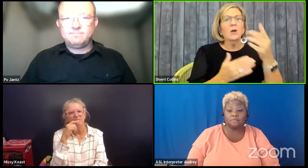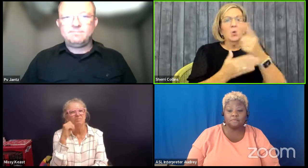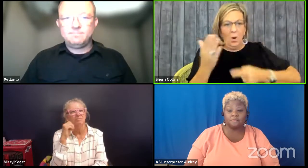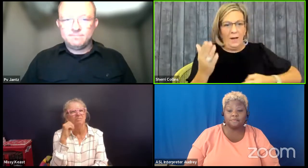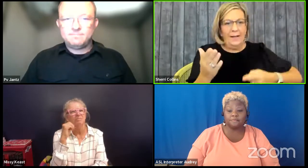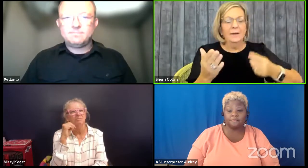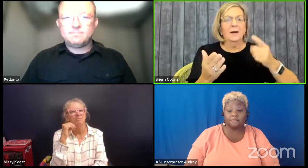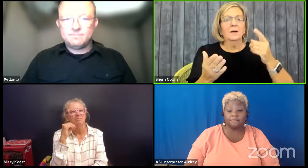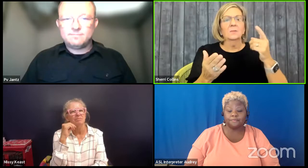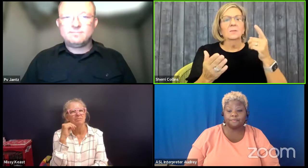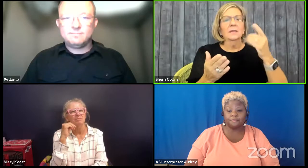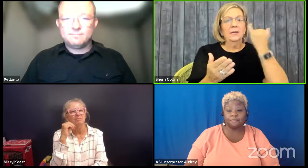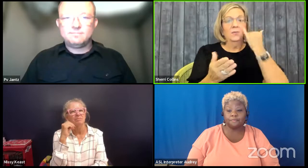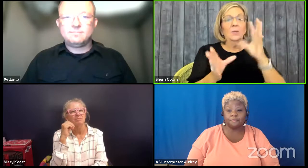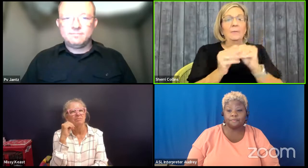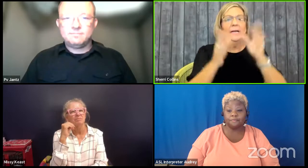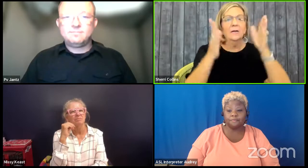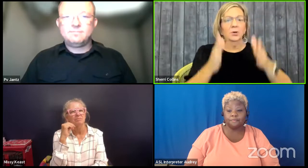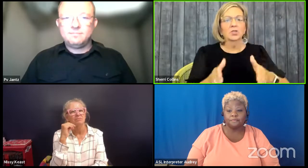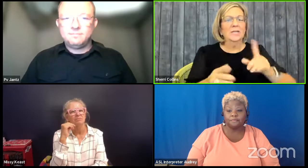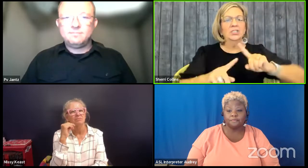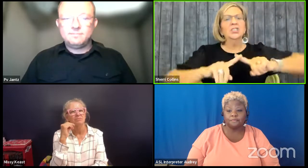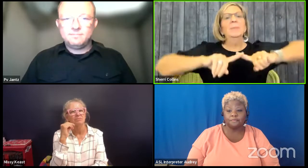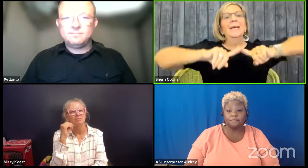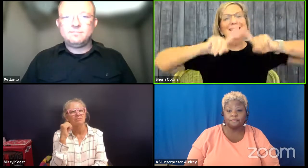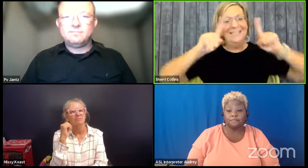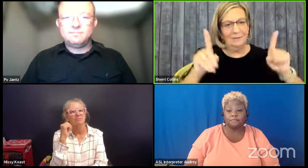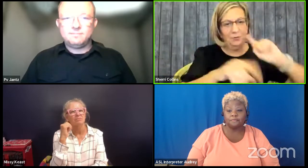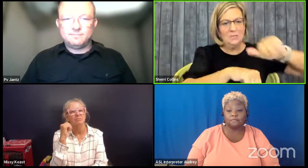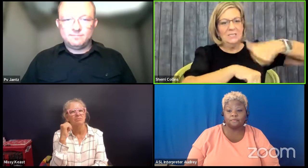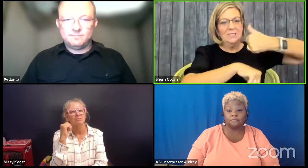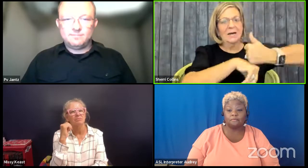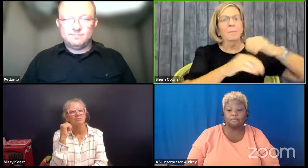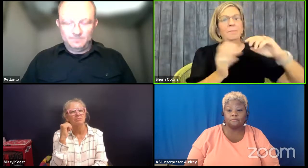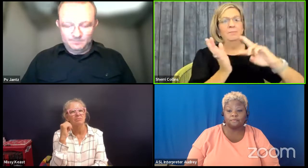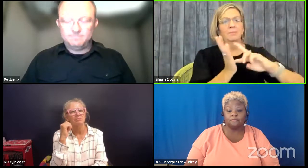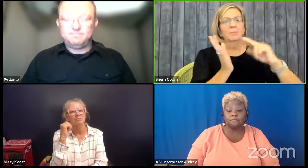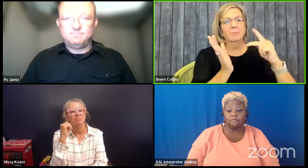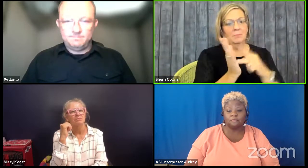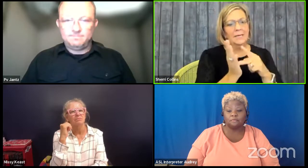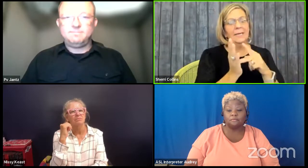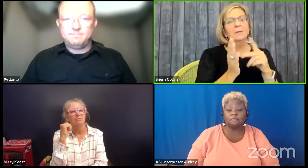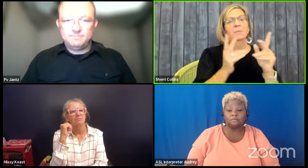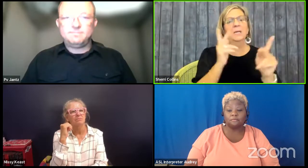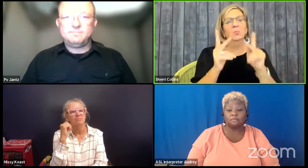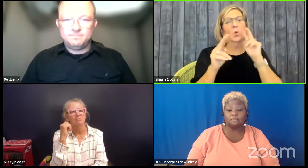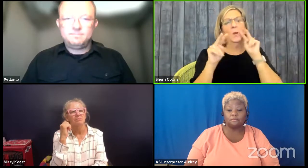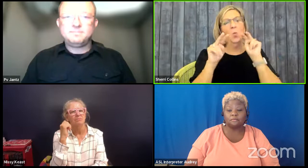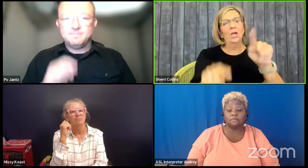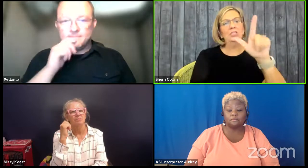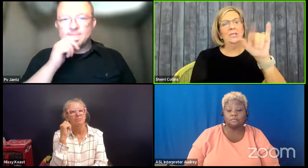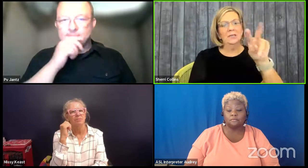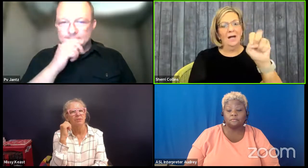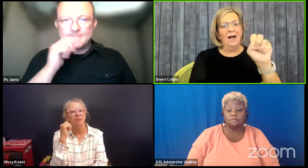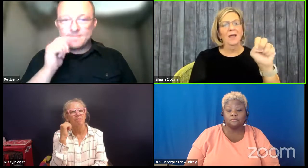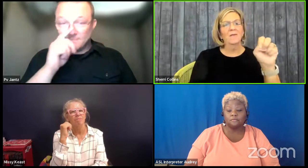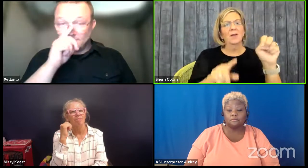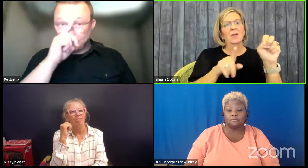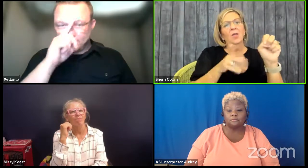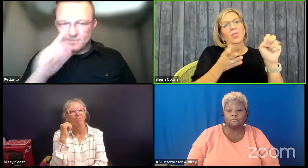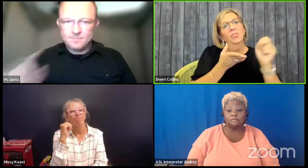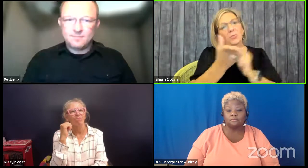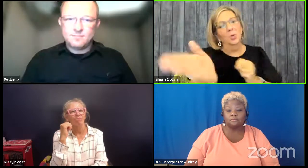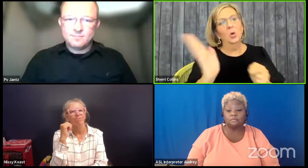no matter what, if we meet in person, it's going to be a different setup, meaning people will be watching